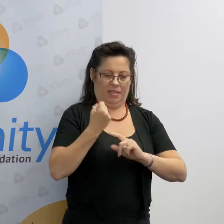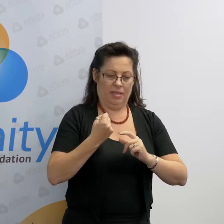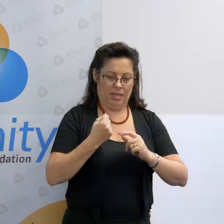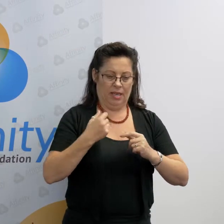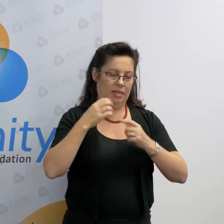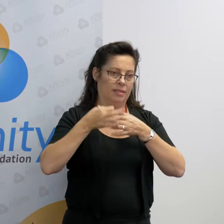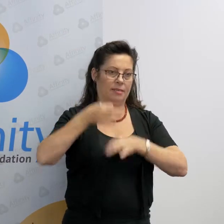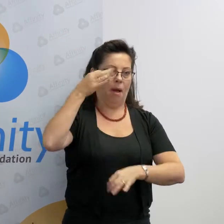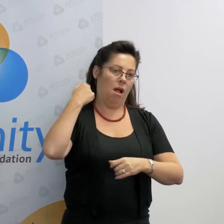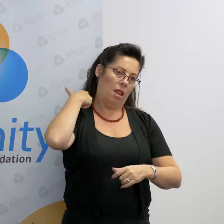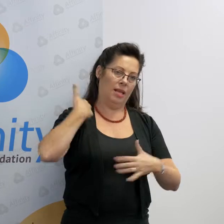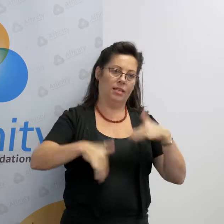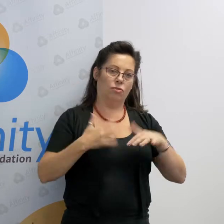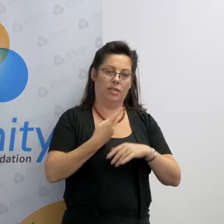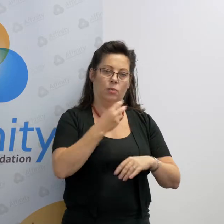disability studies.